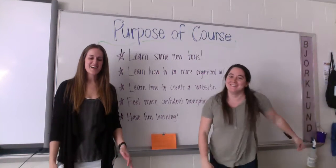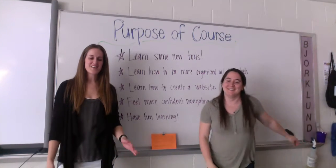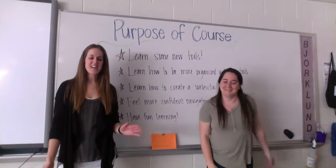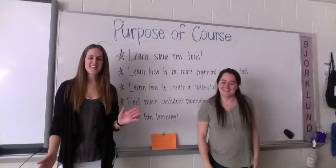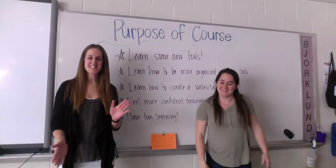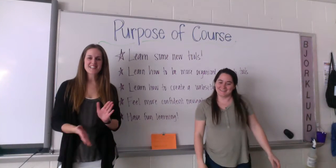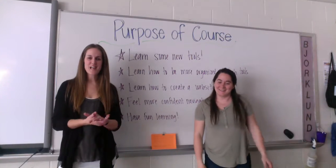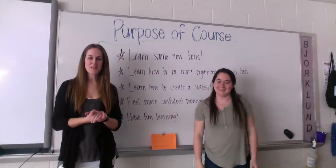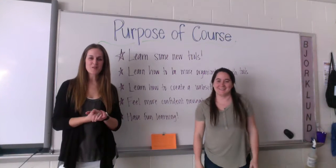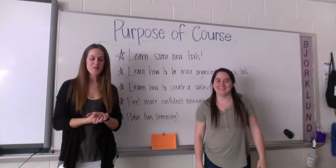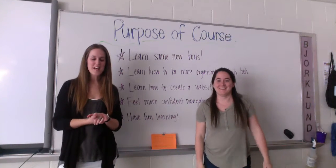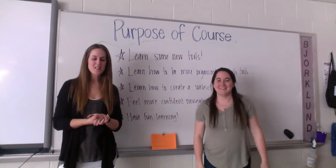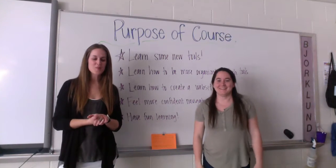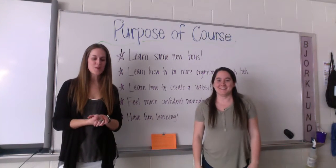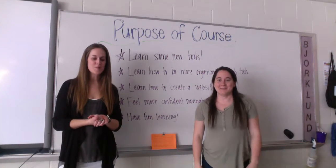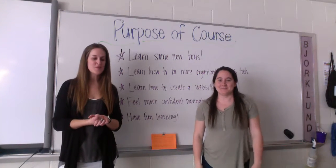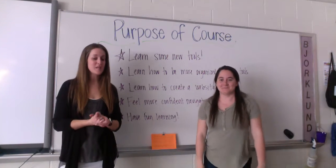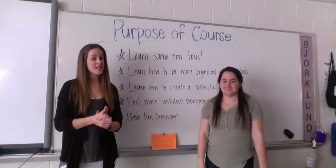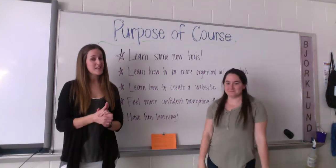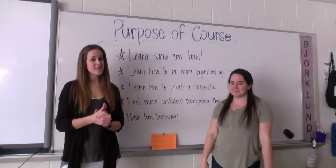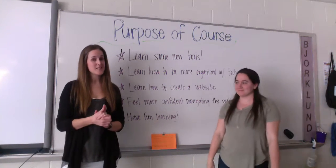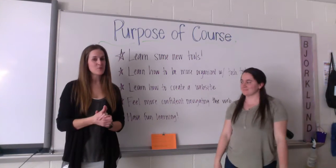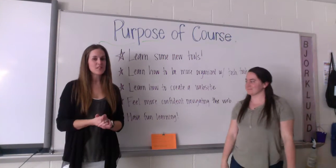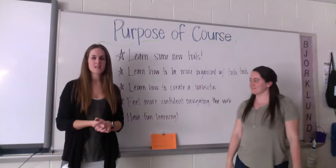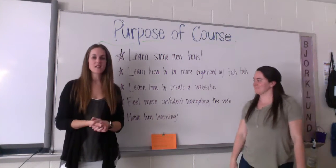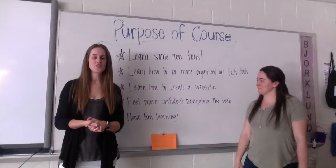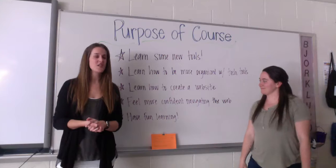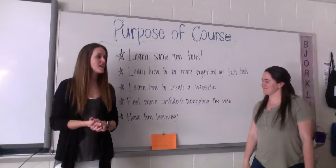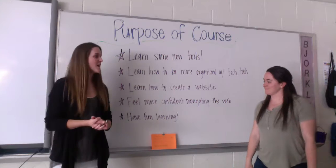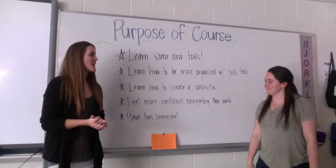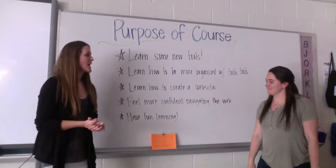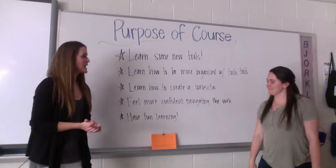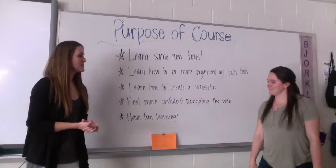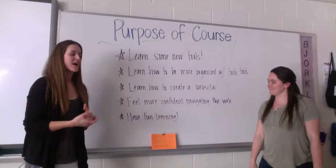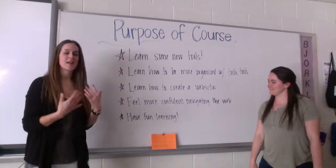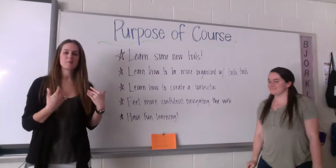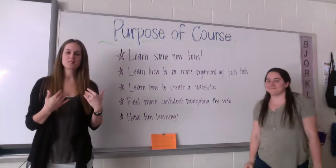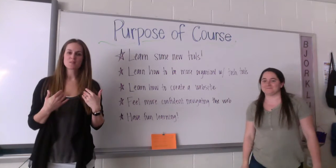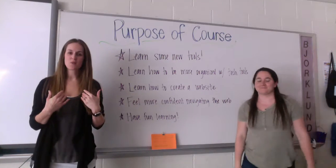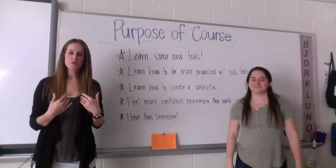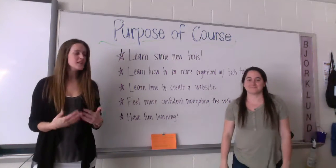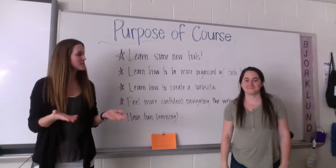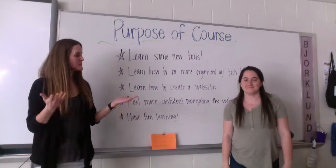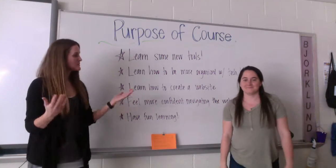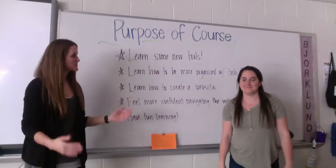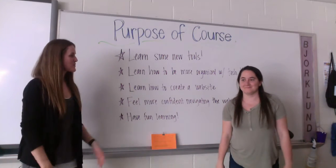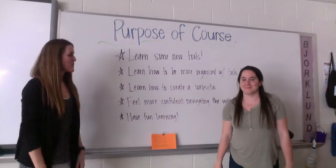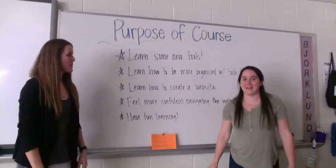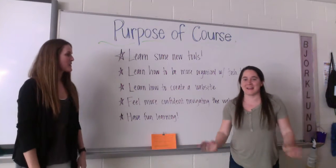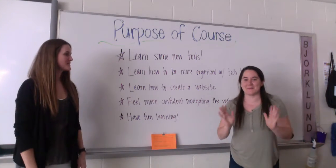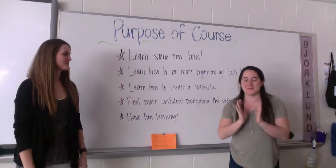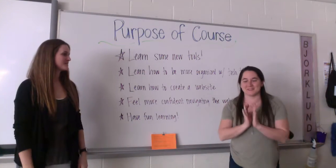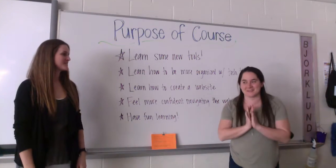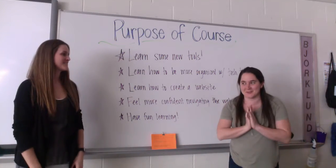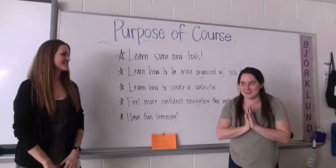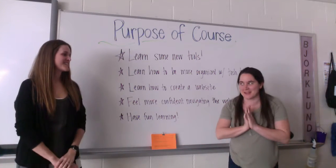All right. Hello, you guys. Welcome to Taking the Next Step with Technology. I am Mrs. Bjorklund. And I'm Mrs.